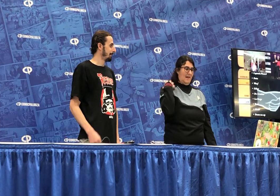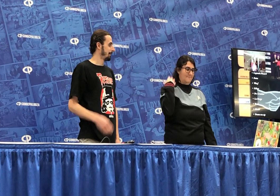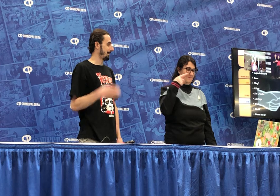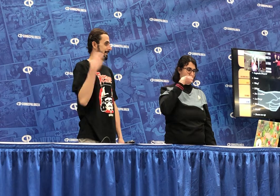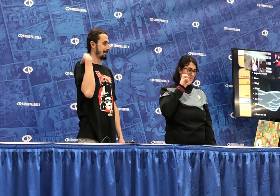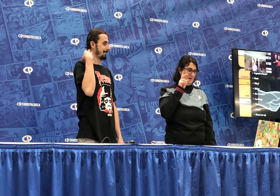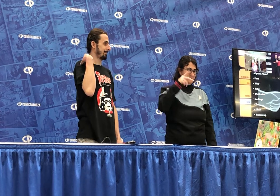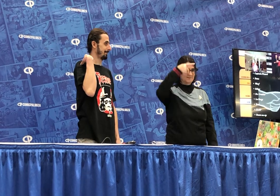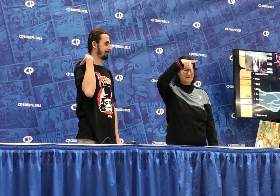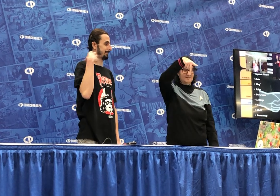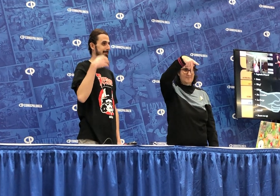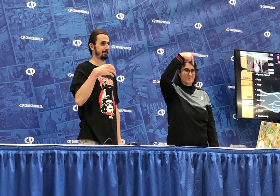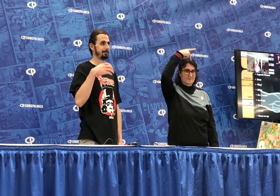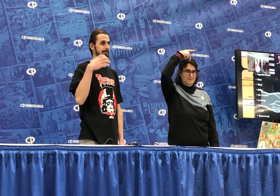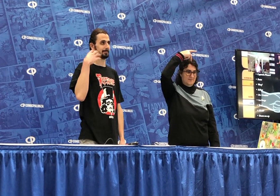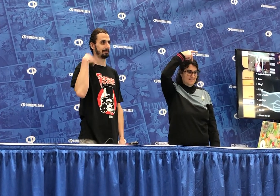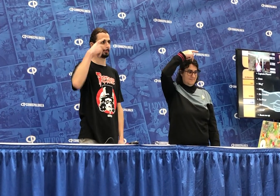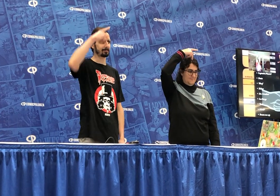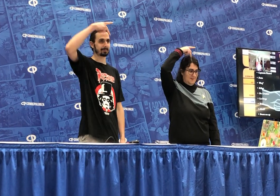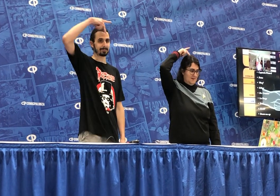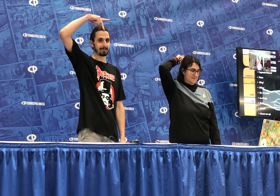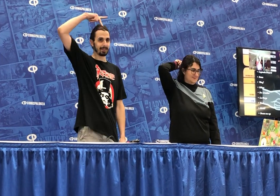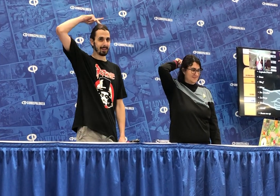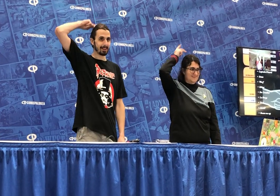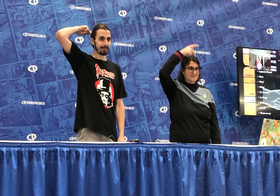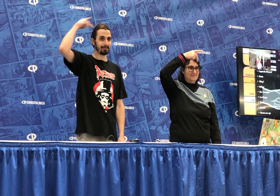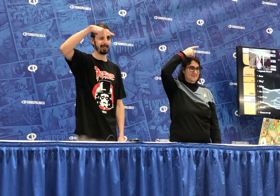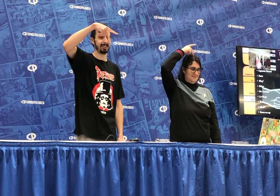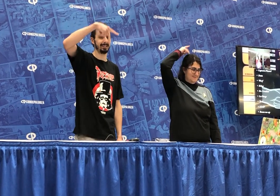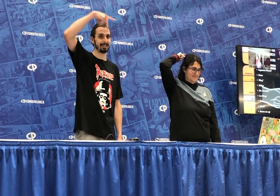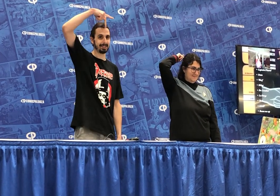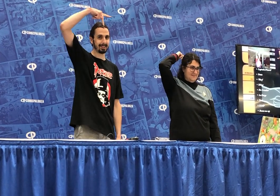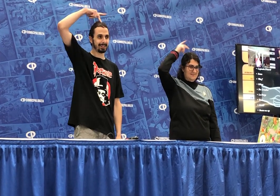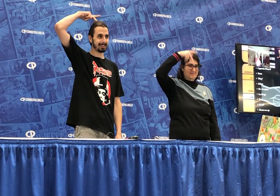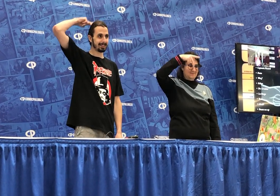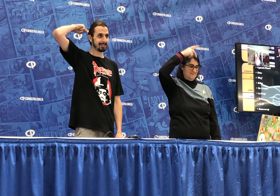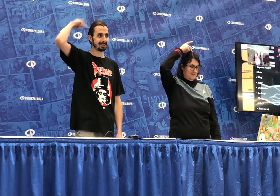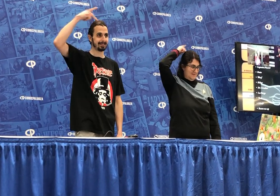And we have Captain Picard is a P over his bald head.